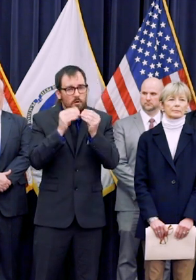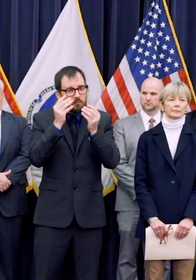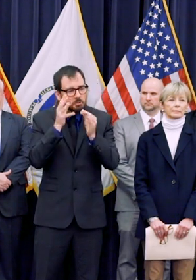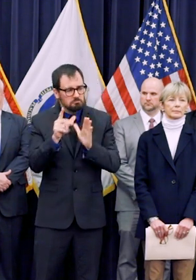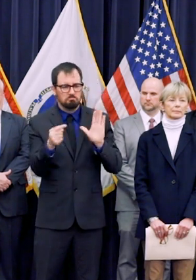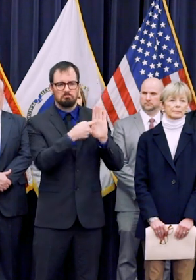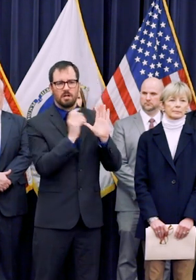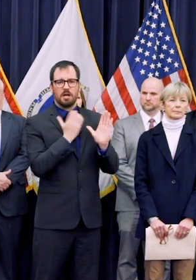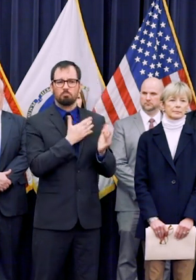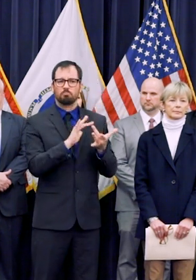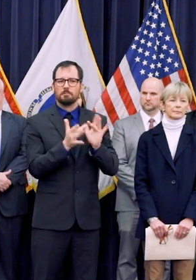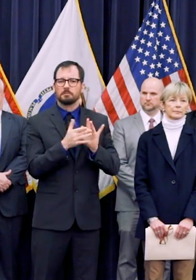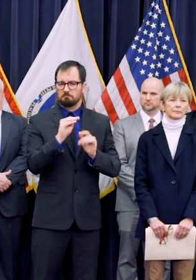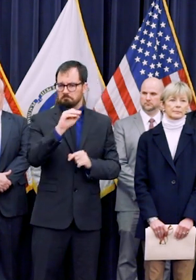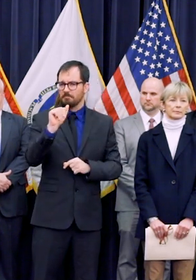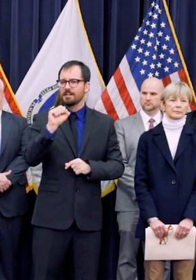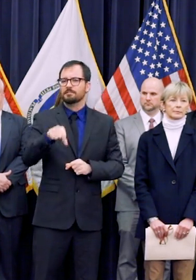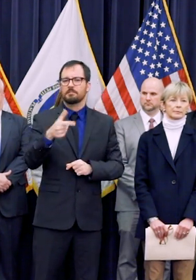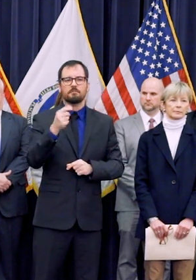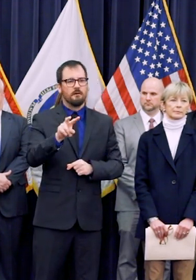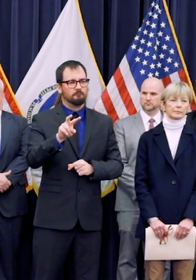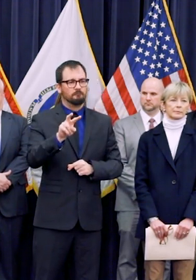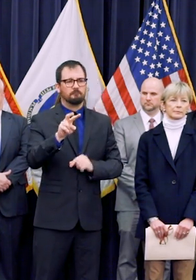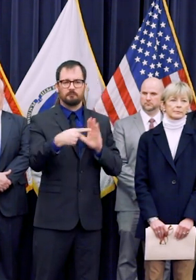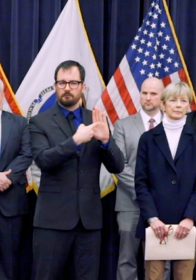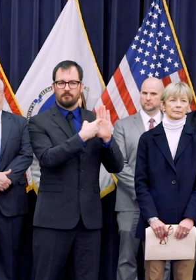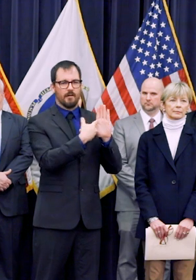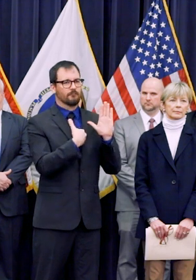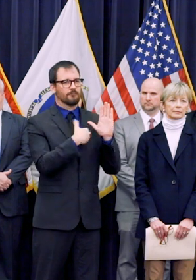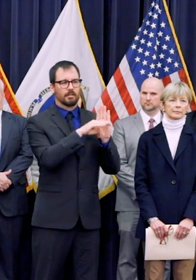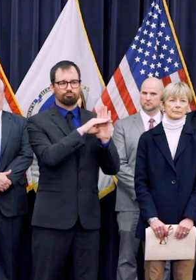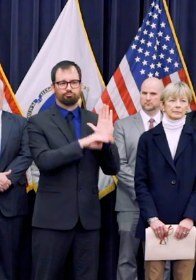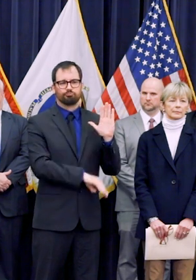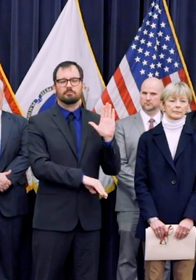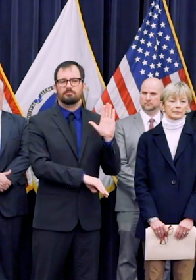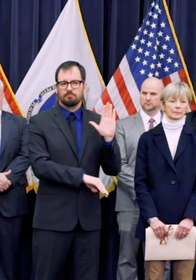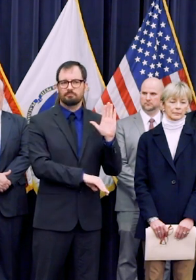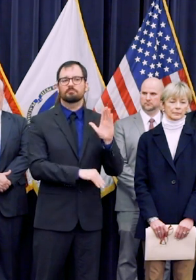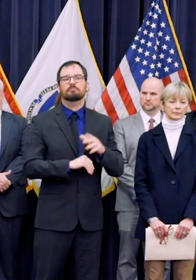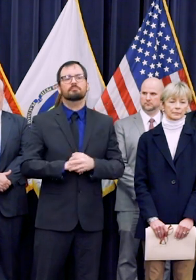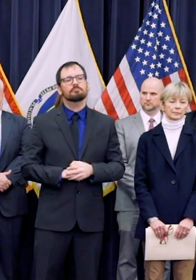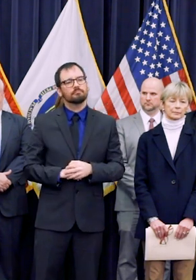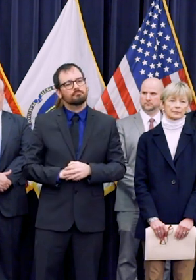mass.gov/COVID-19 or call 211 for the latest information, and visit